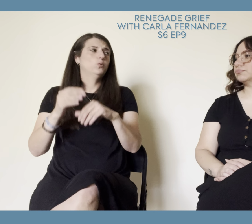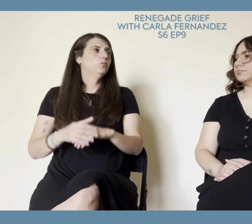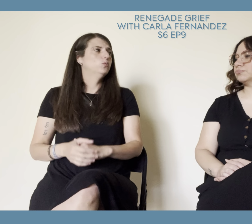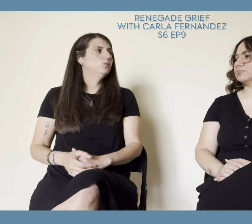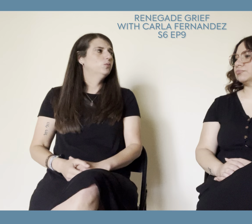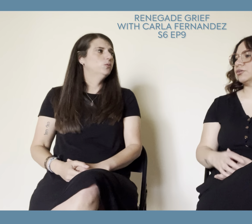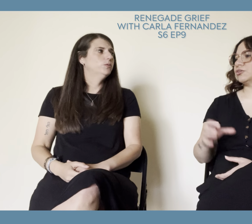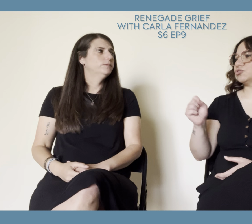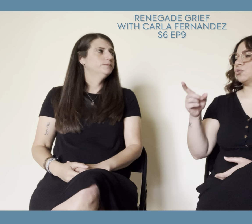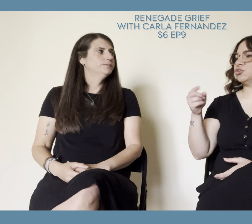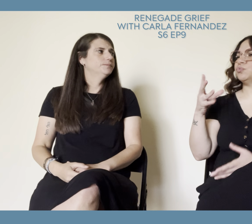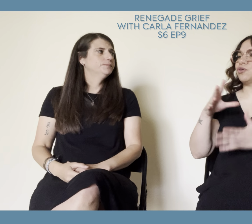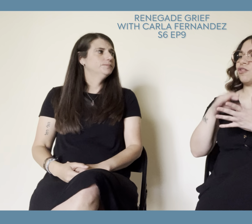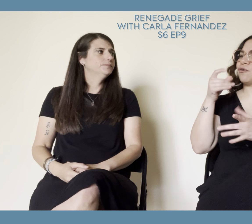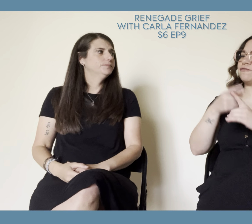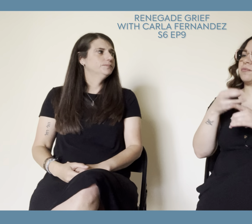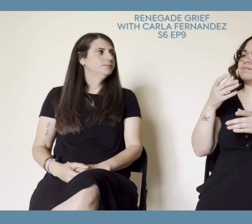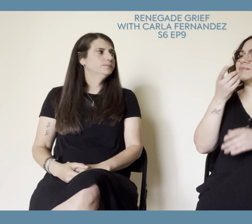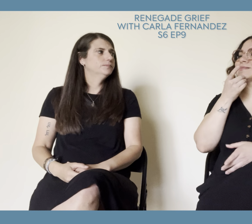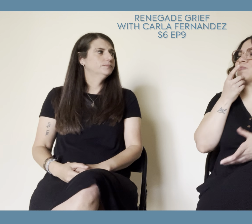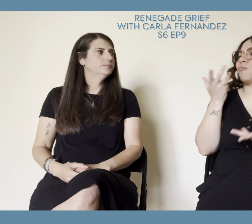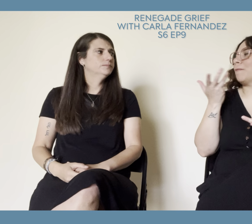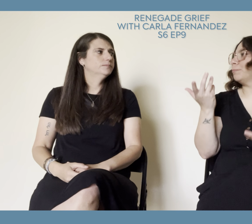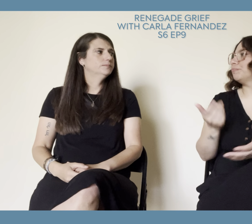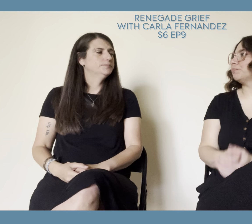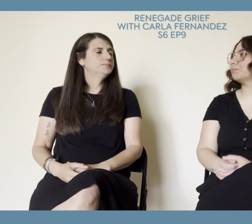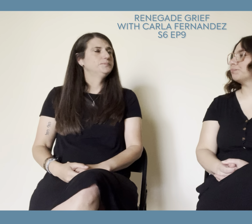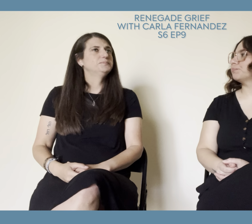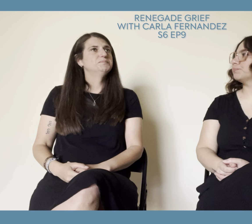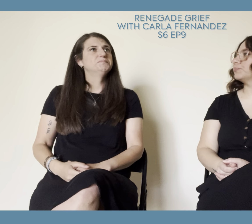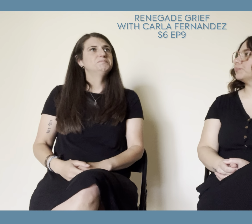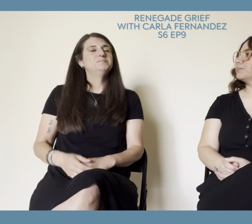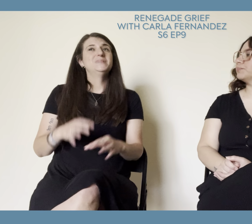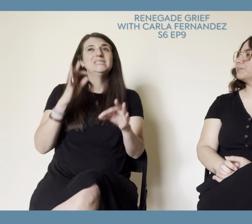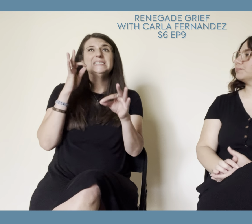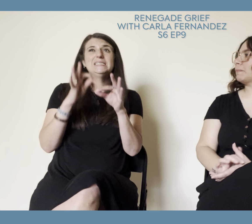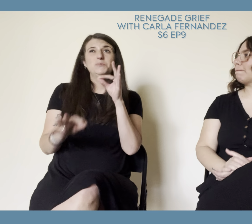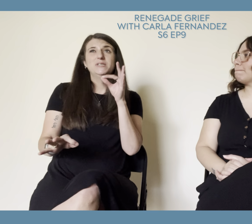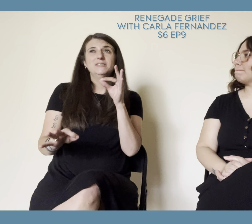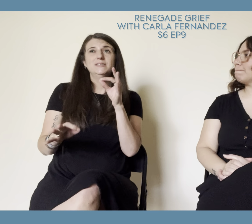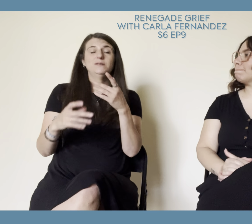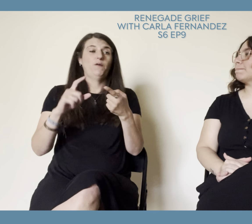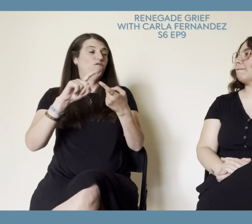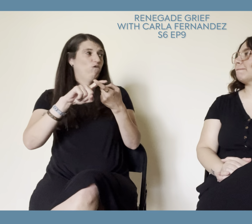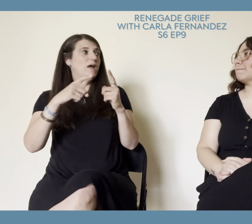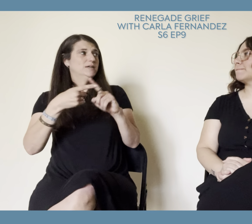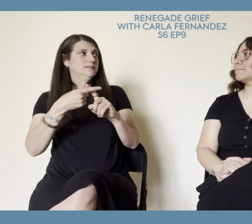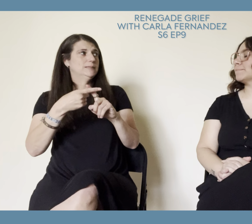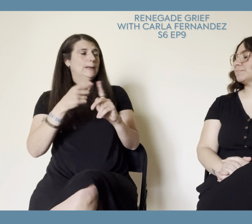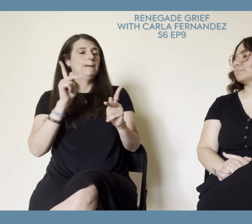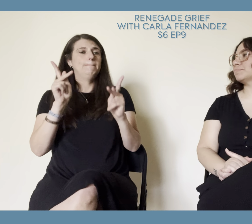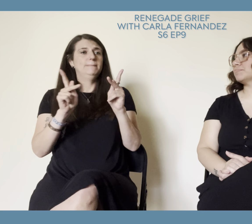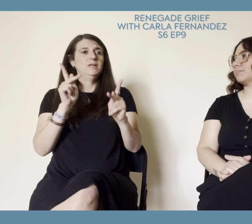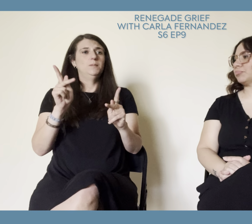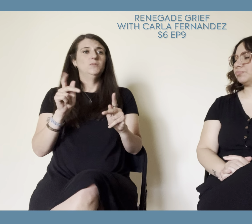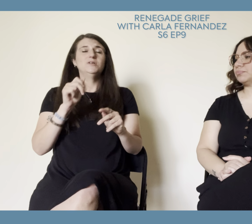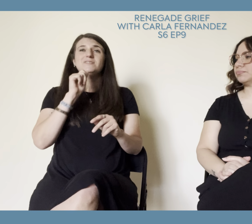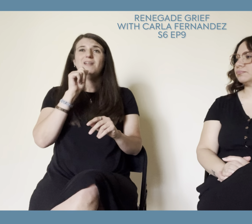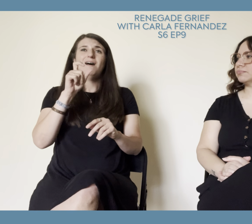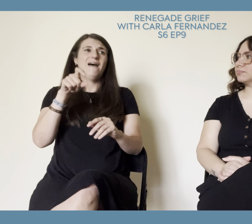gained from these dinners? I think like in the simplest, friends, people who I could not hide in front of,